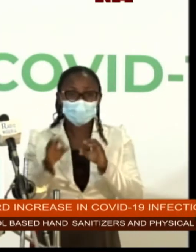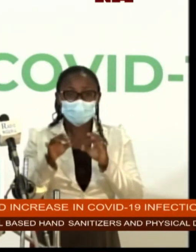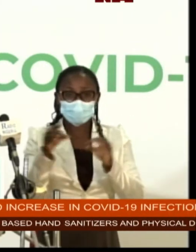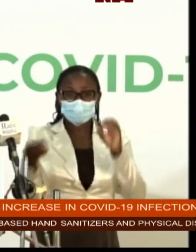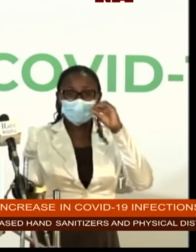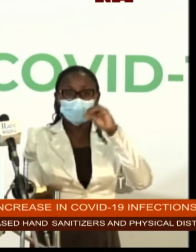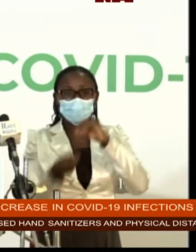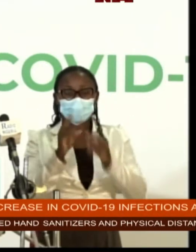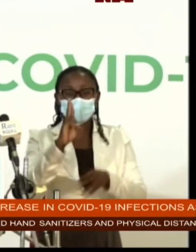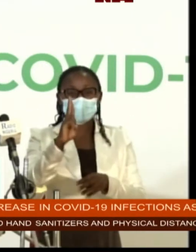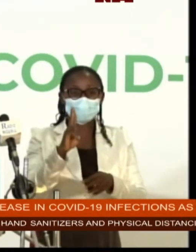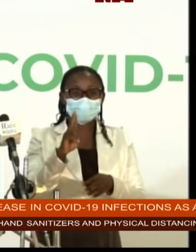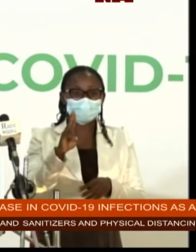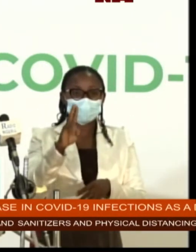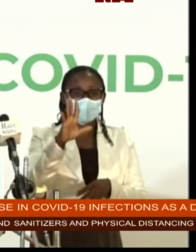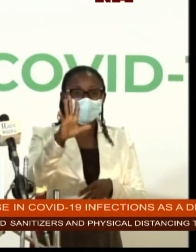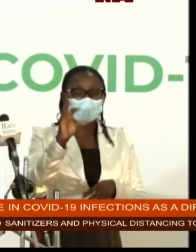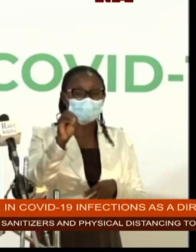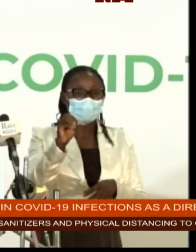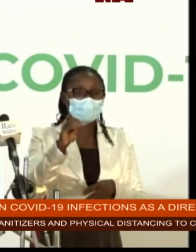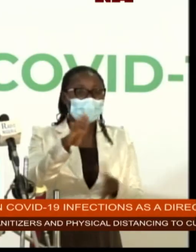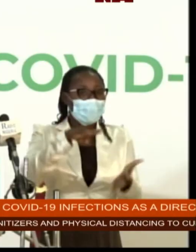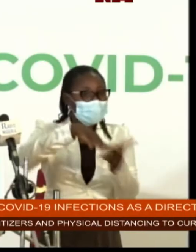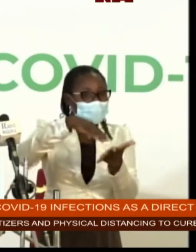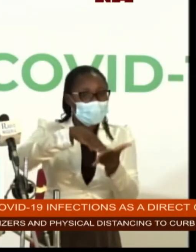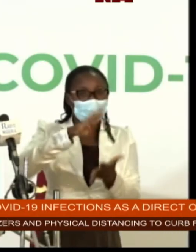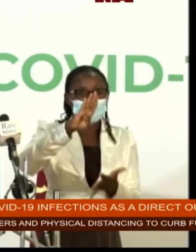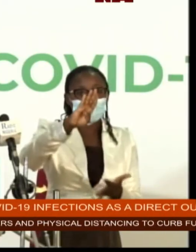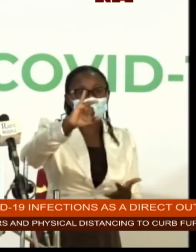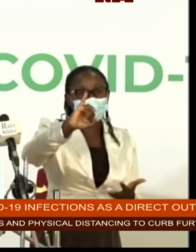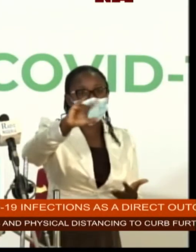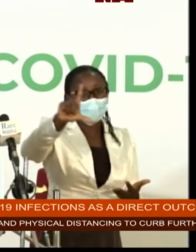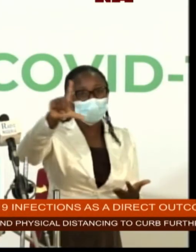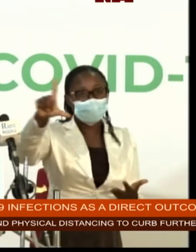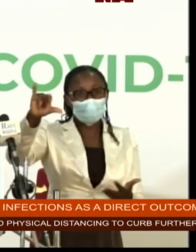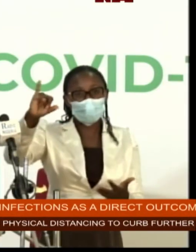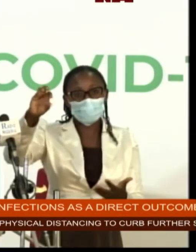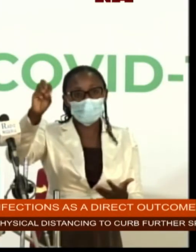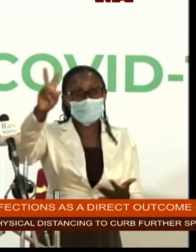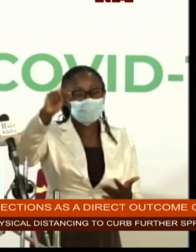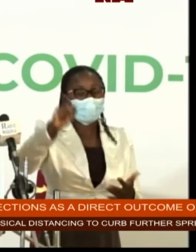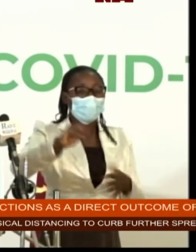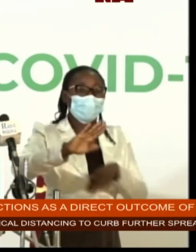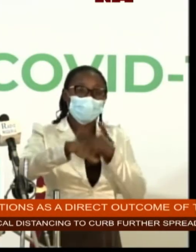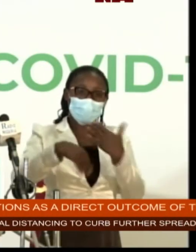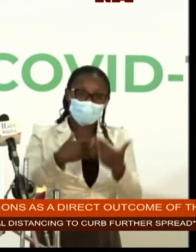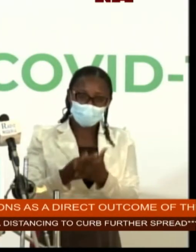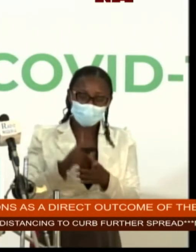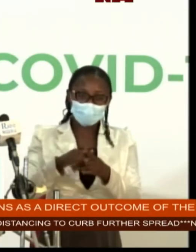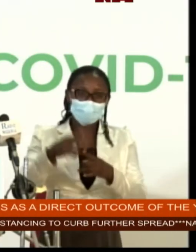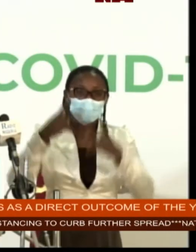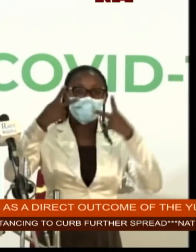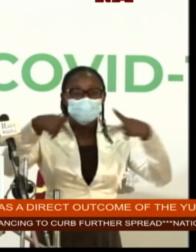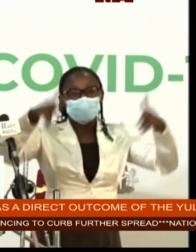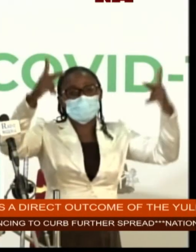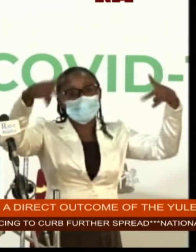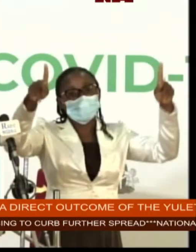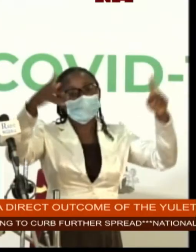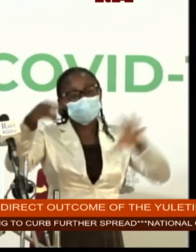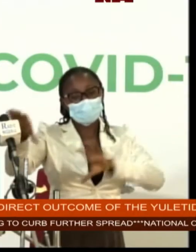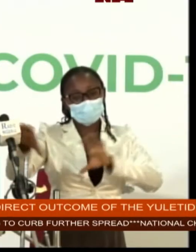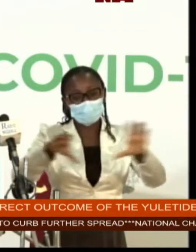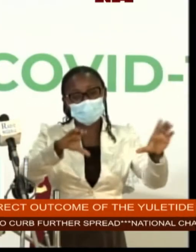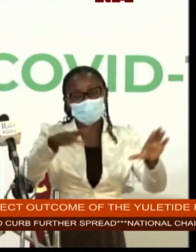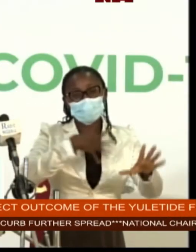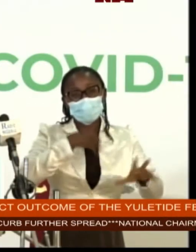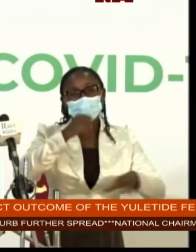billion naira, all directed at promoting the activities and